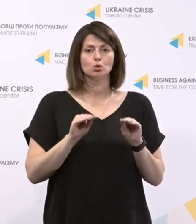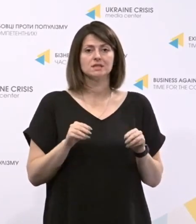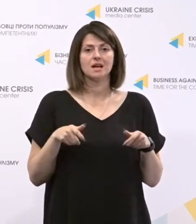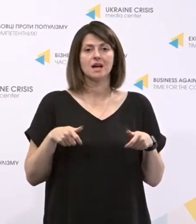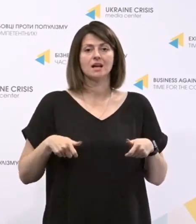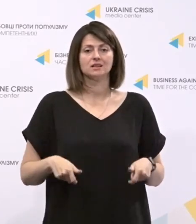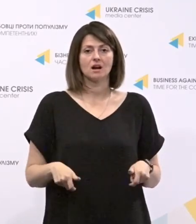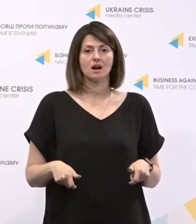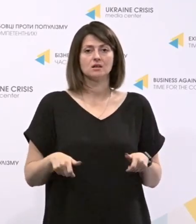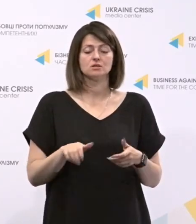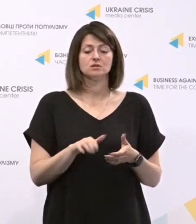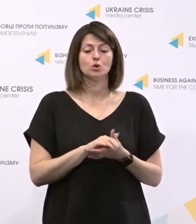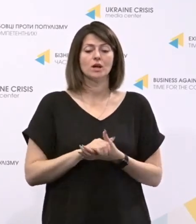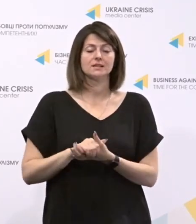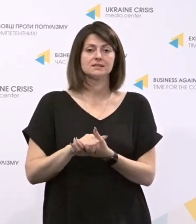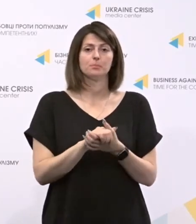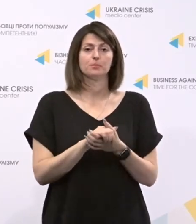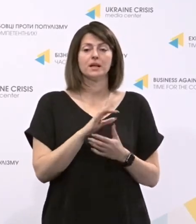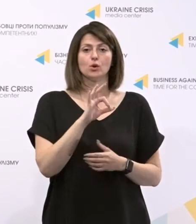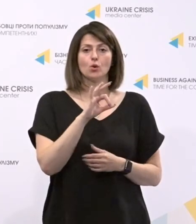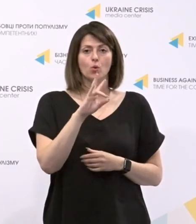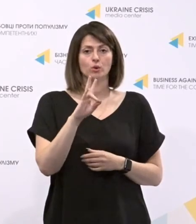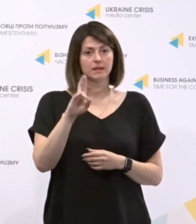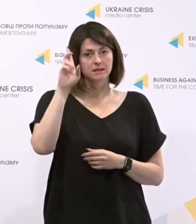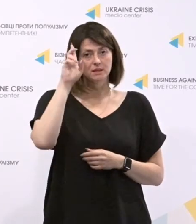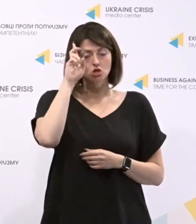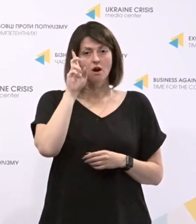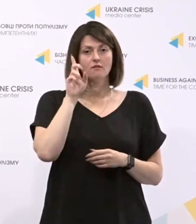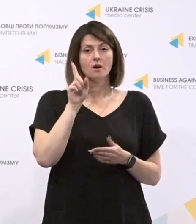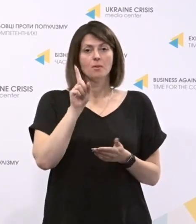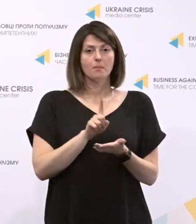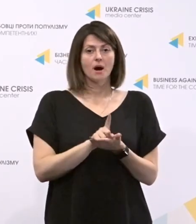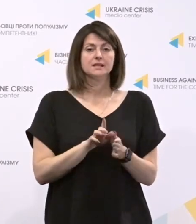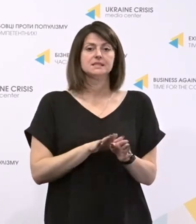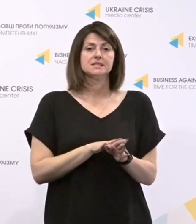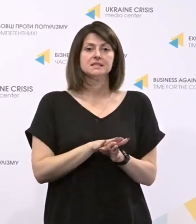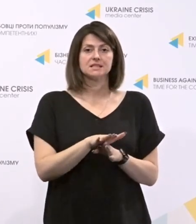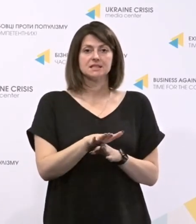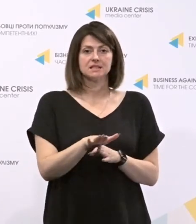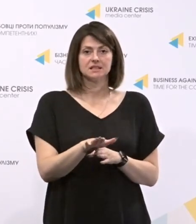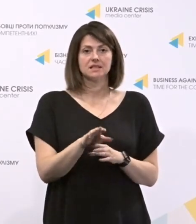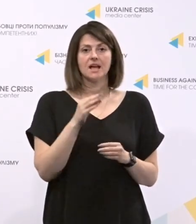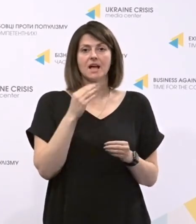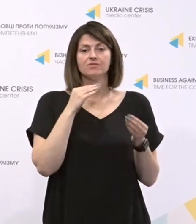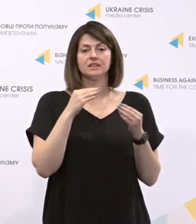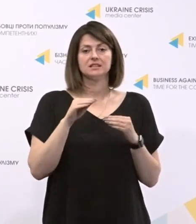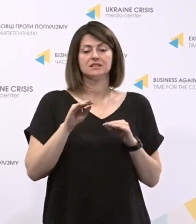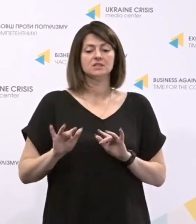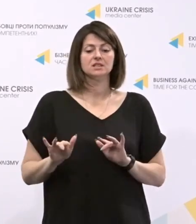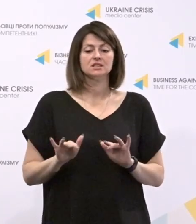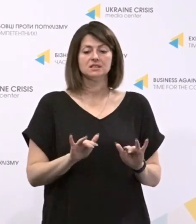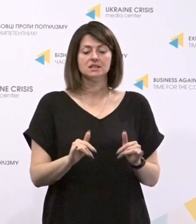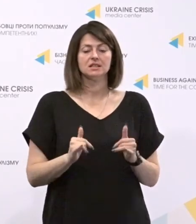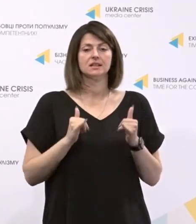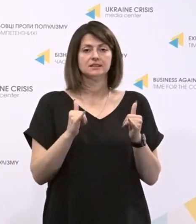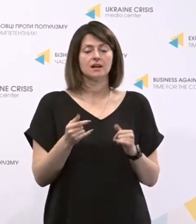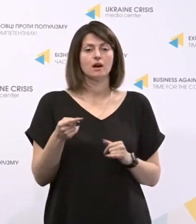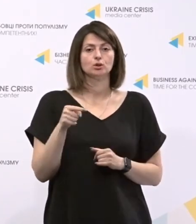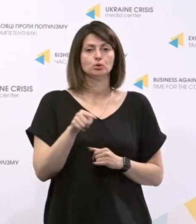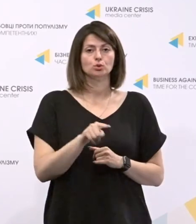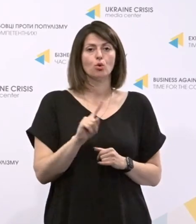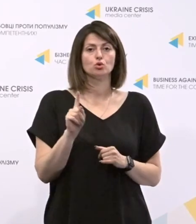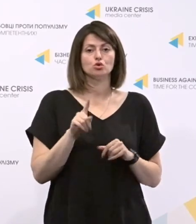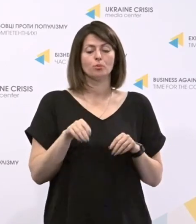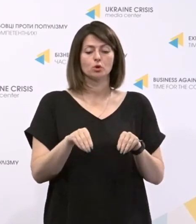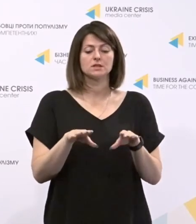The government must take effective action to address the systemic lack of accountability and pervasive environment